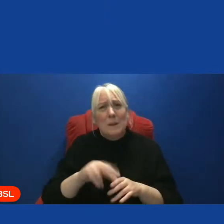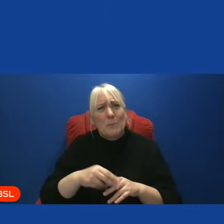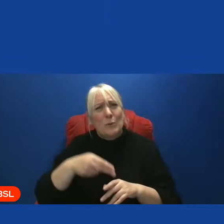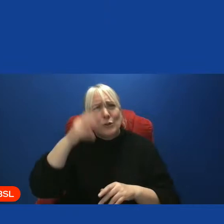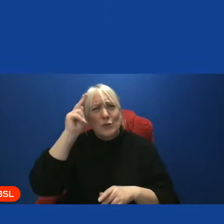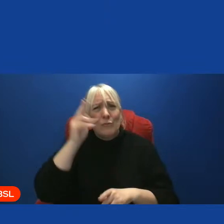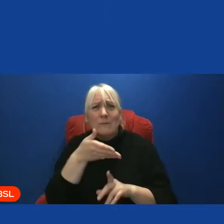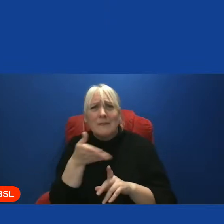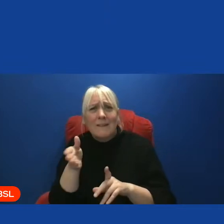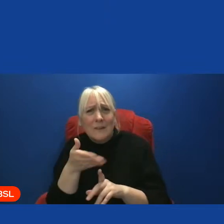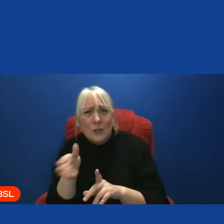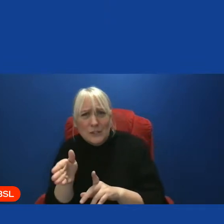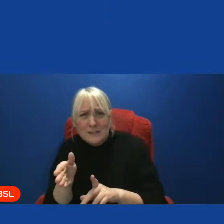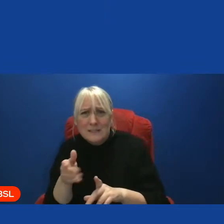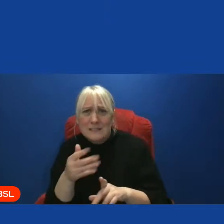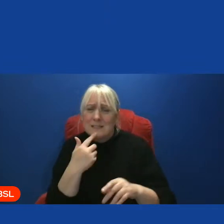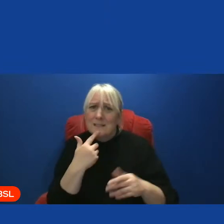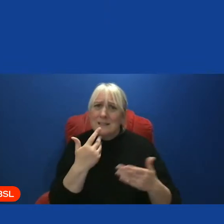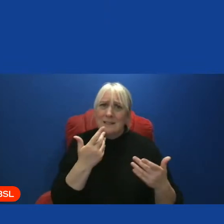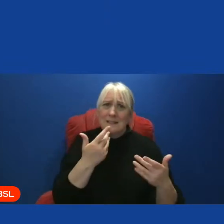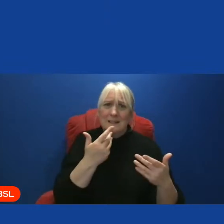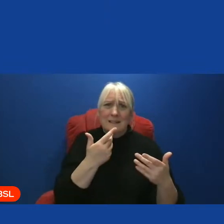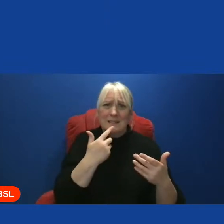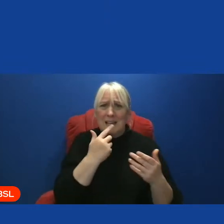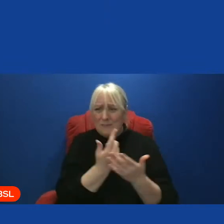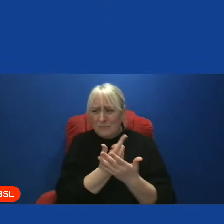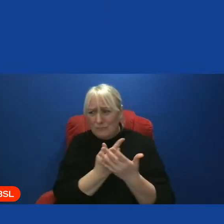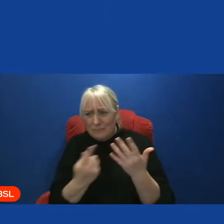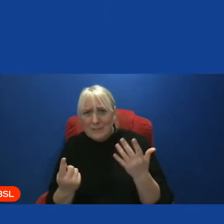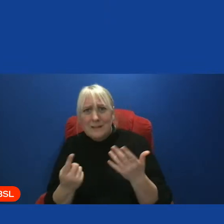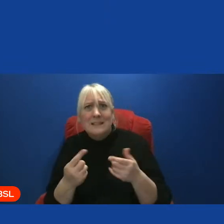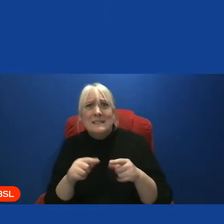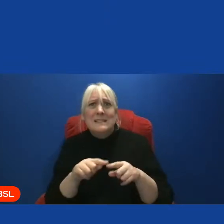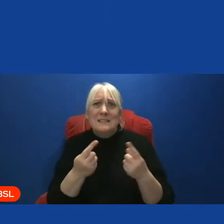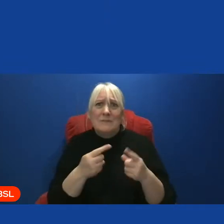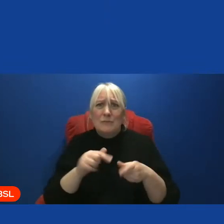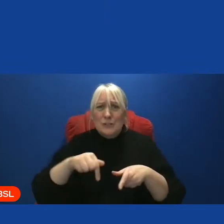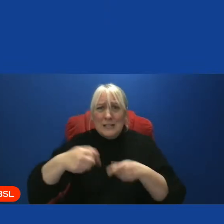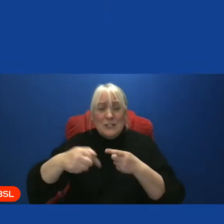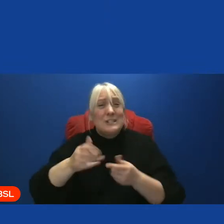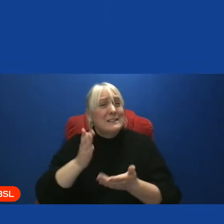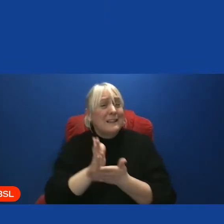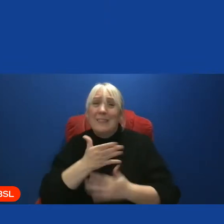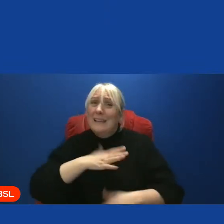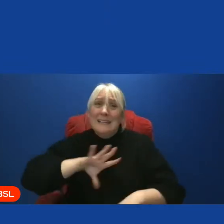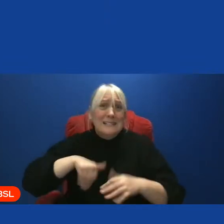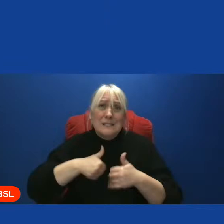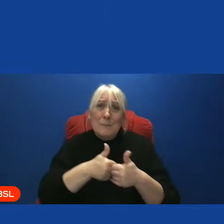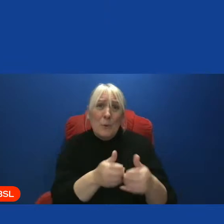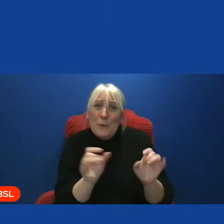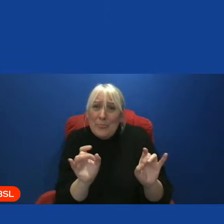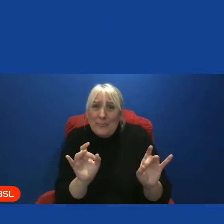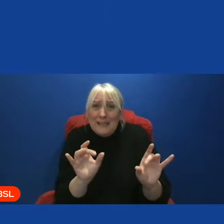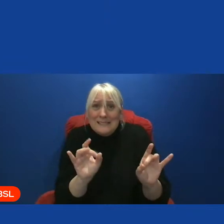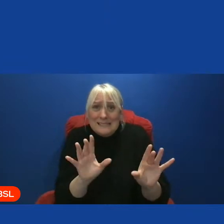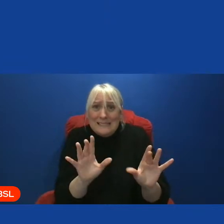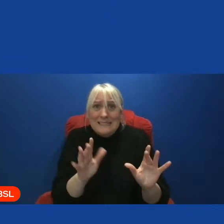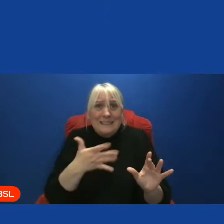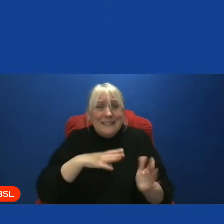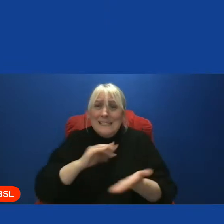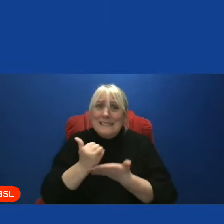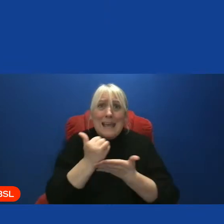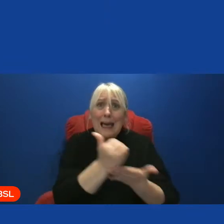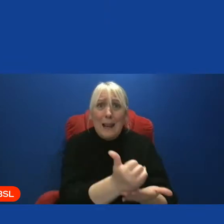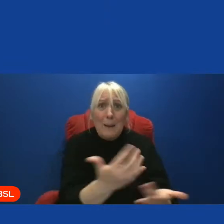of challenges in their life where they just need support. They just need support. They just need some help